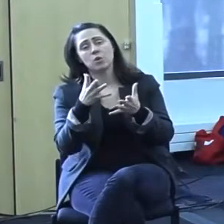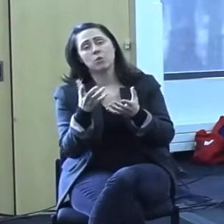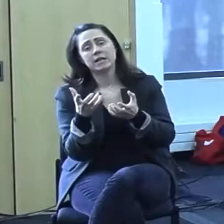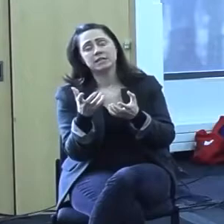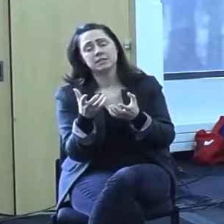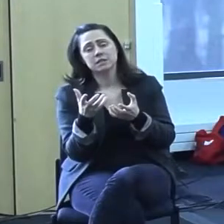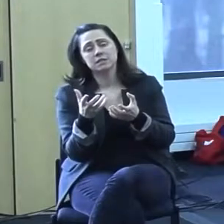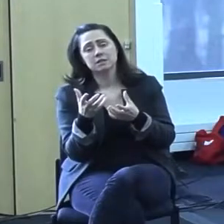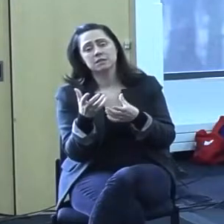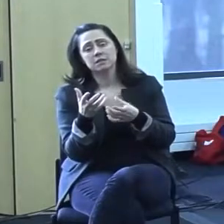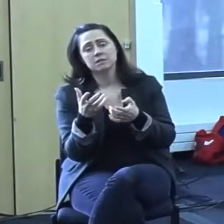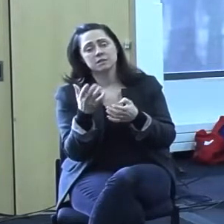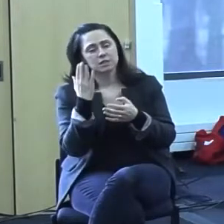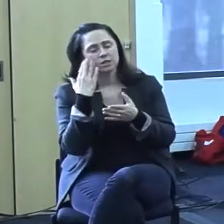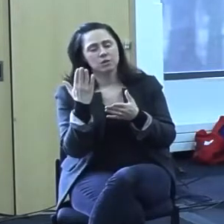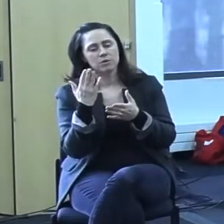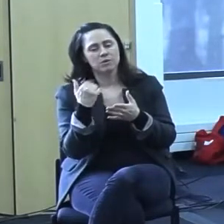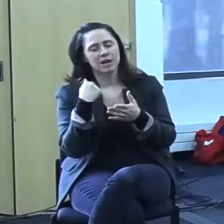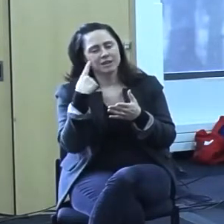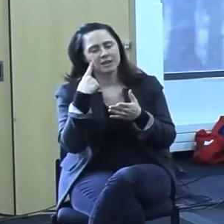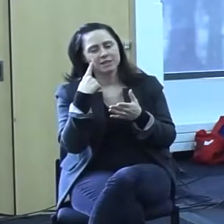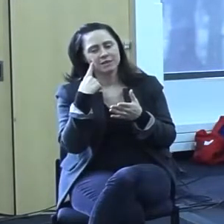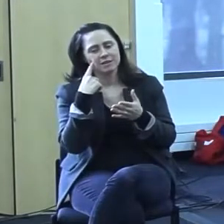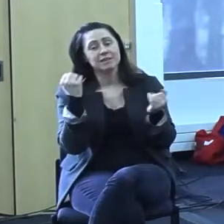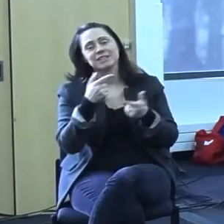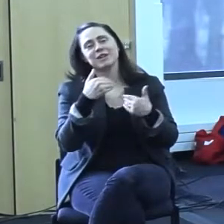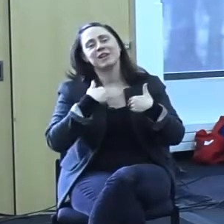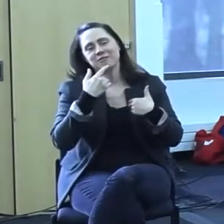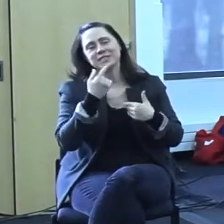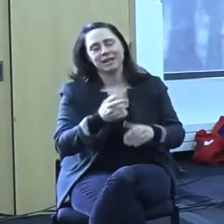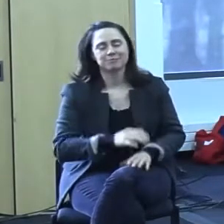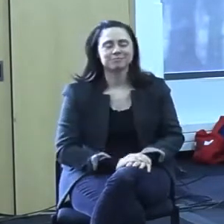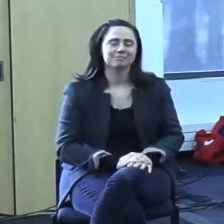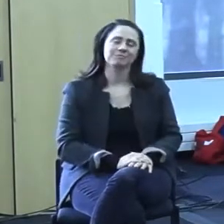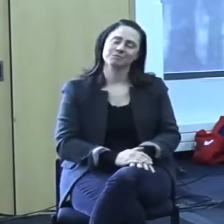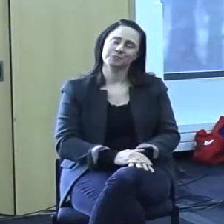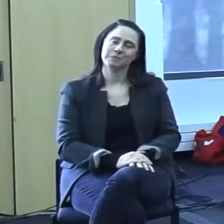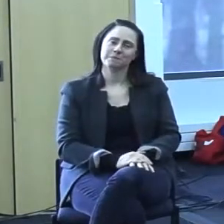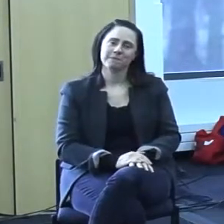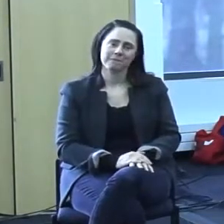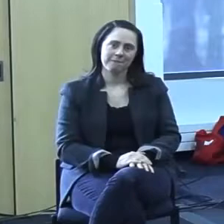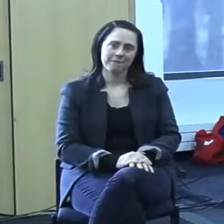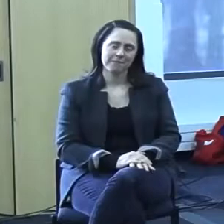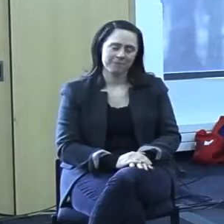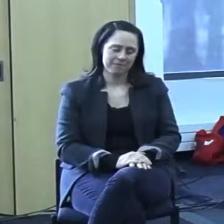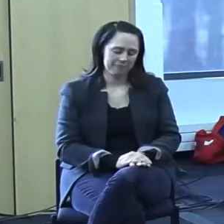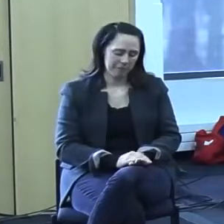to, yeah, I think that's all I had to say to that.